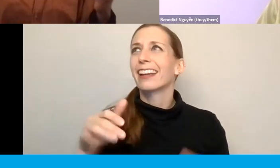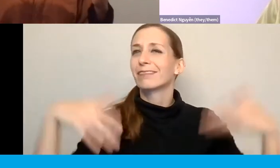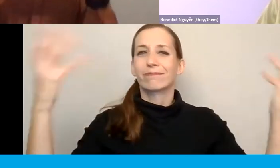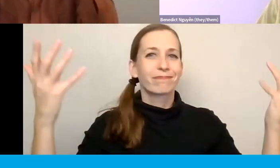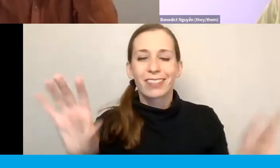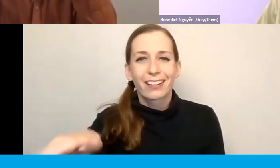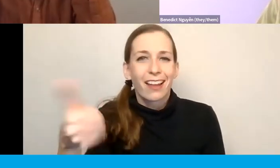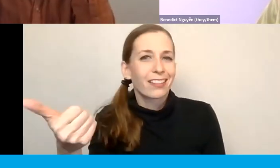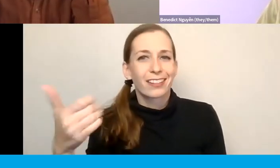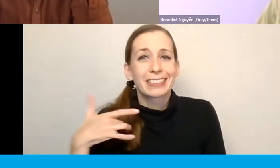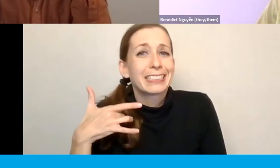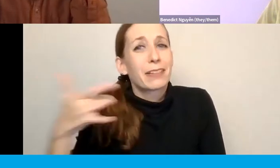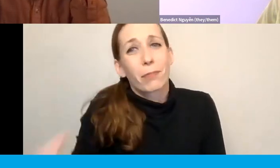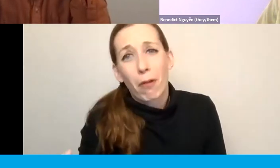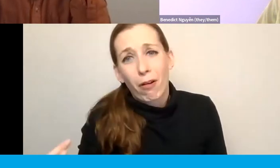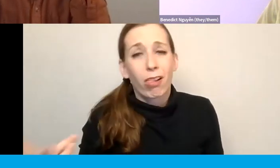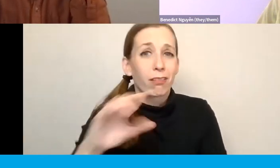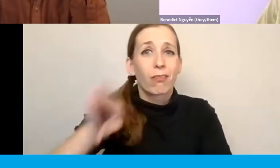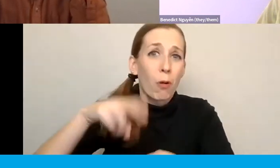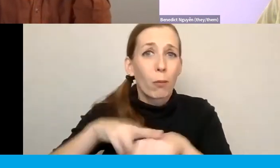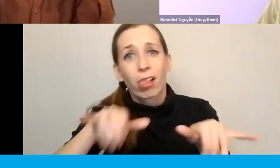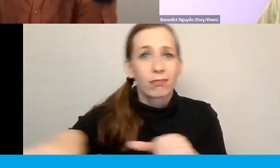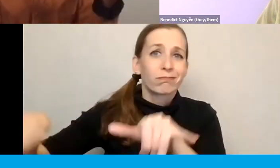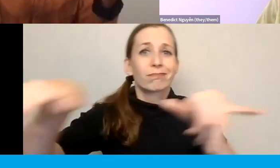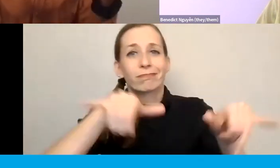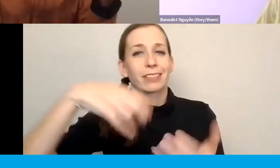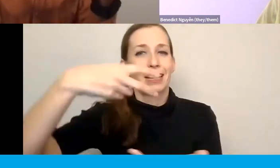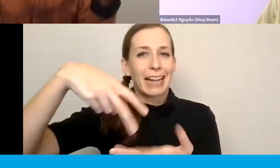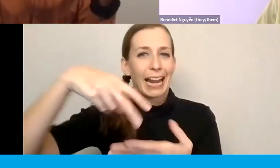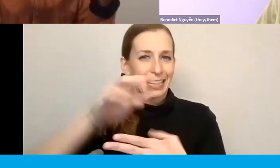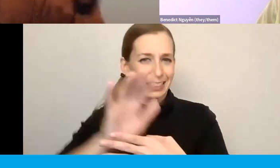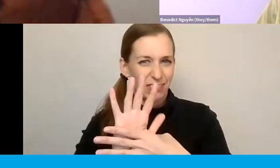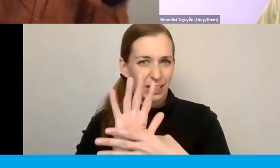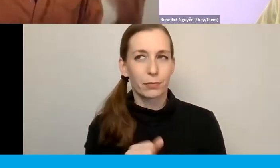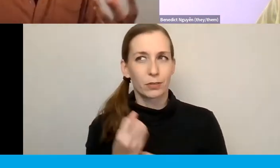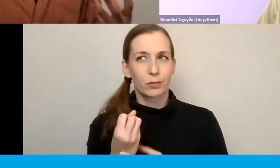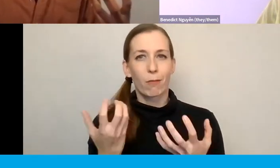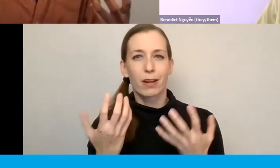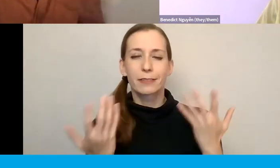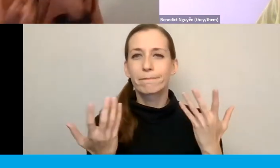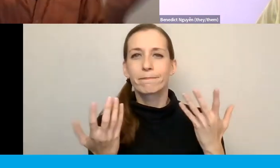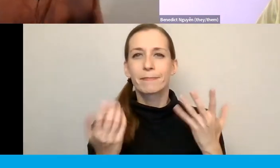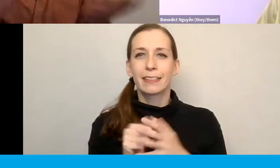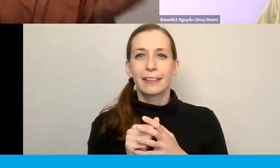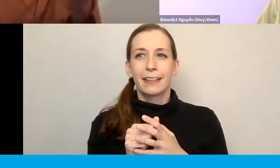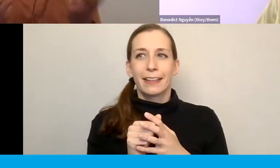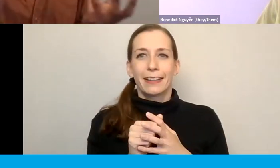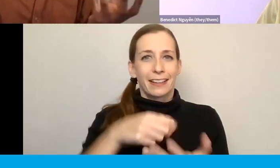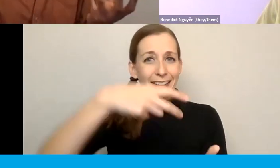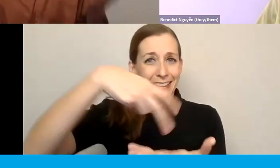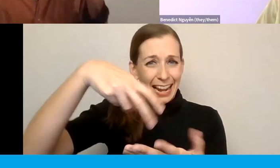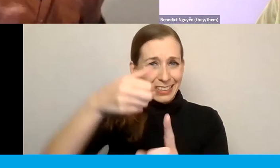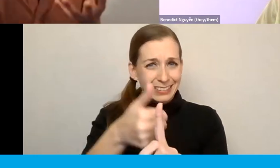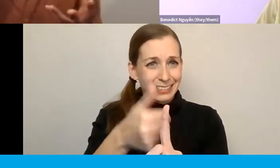ways I think that I was thinking about the material feels heightened by the process nature of